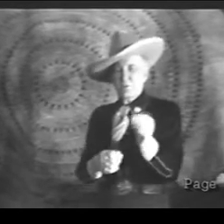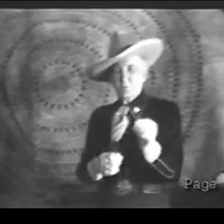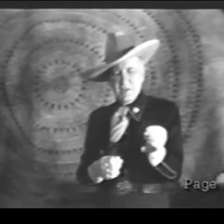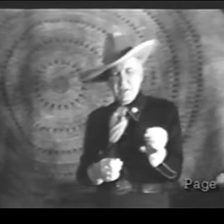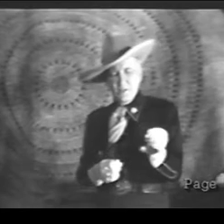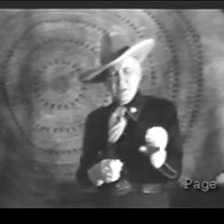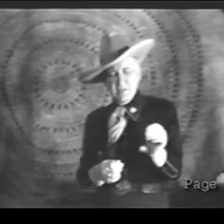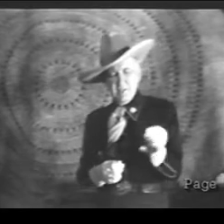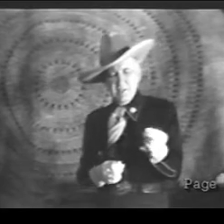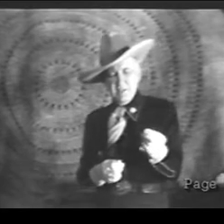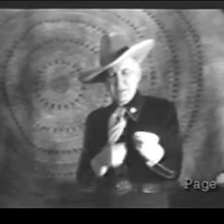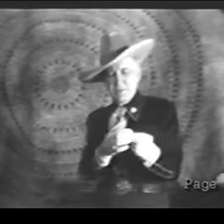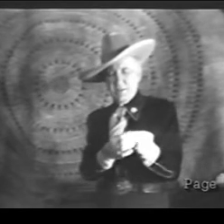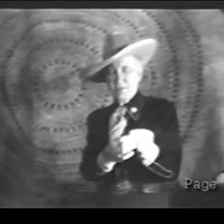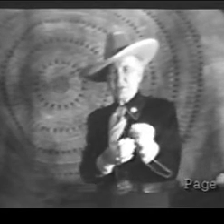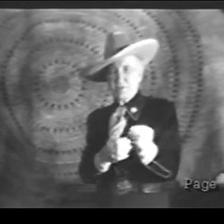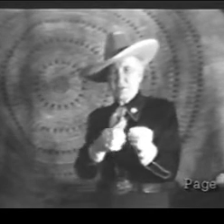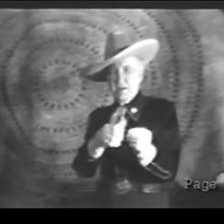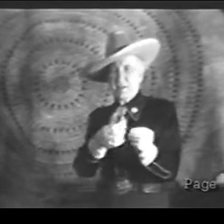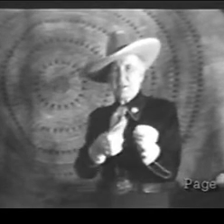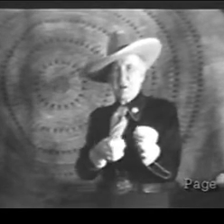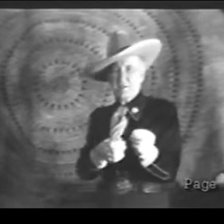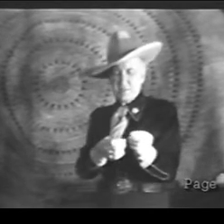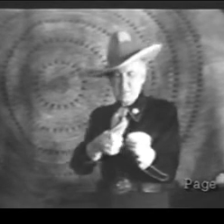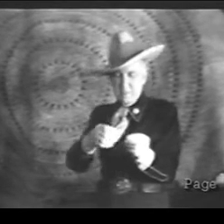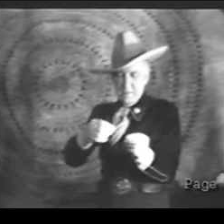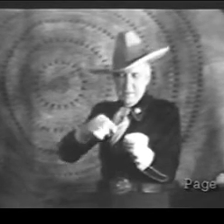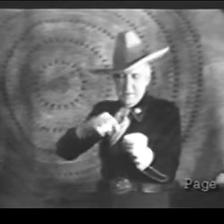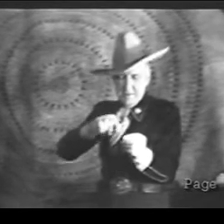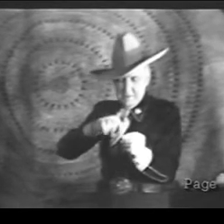would be like holding any sort of an object in your hand, like a moccasin, and then